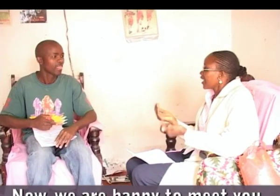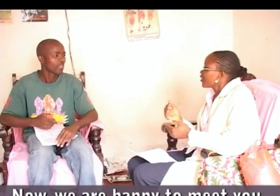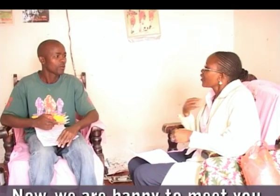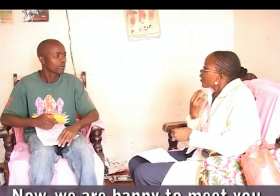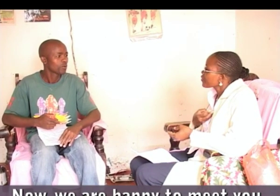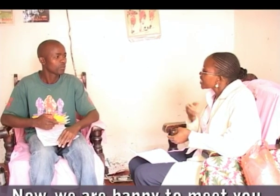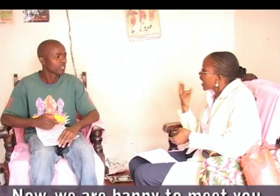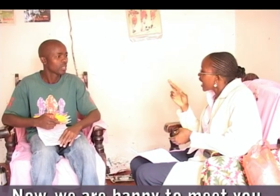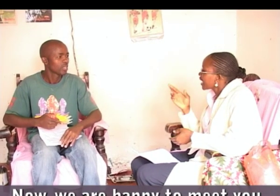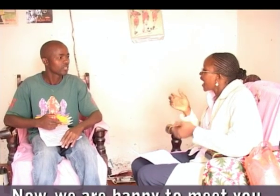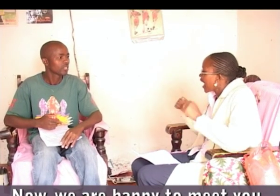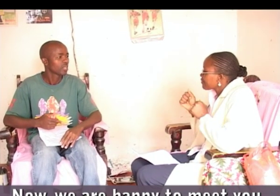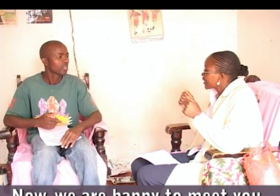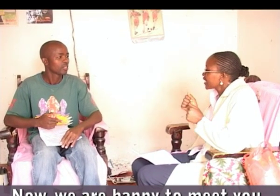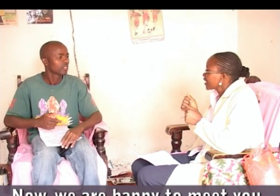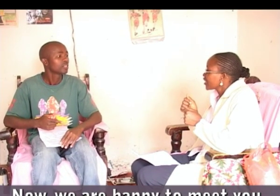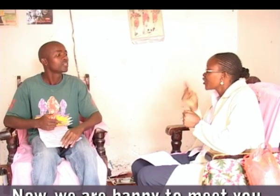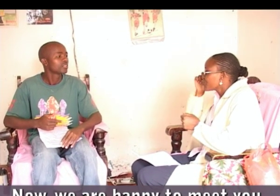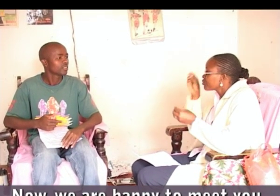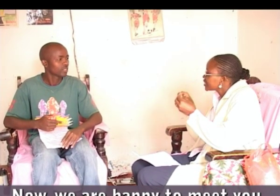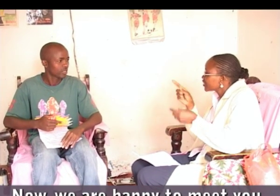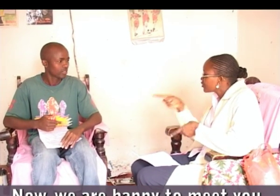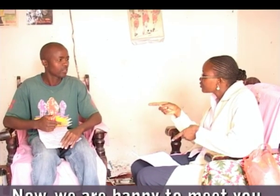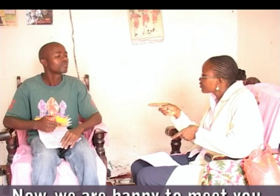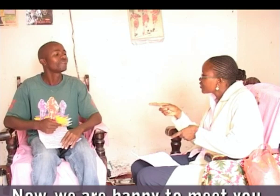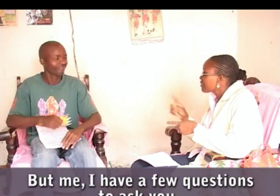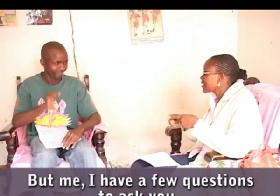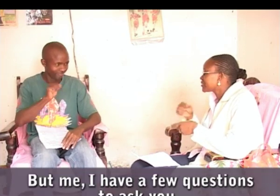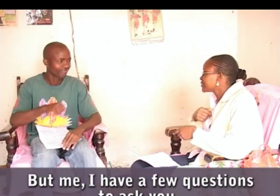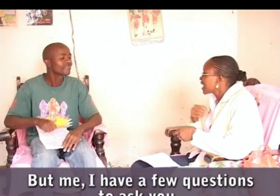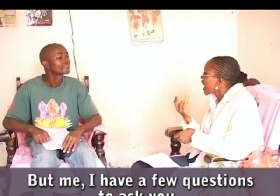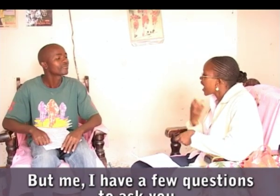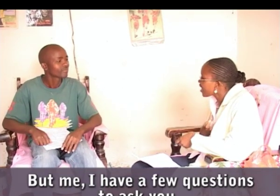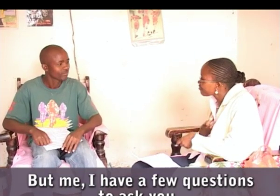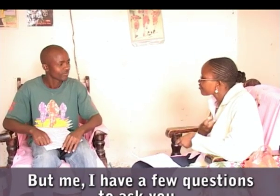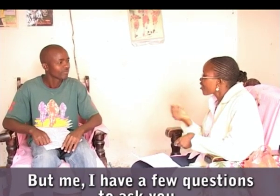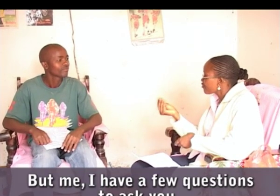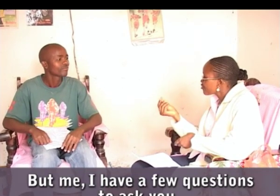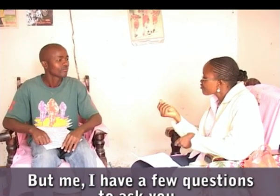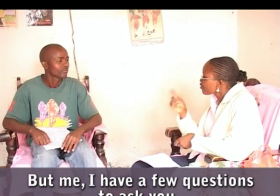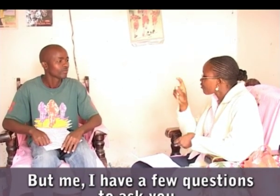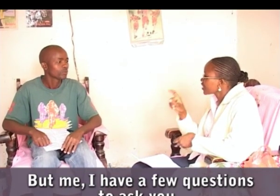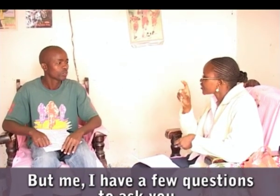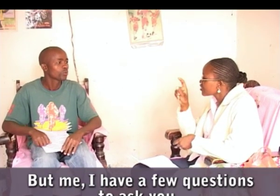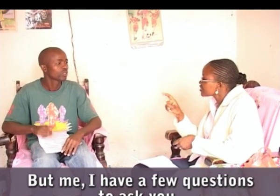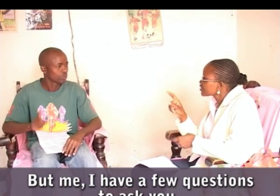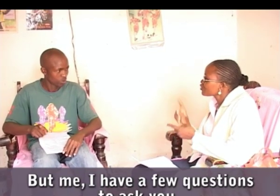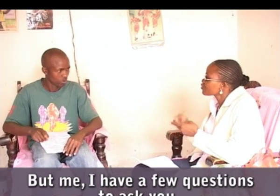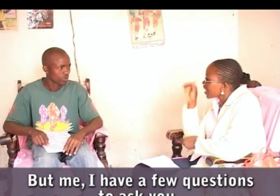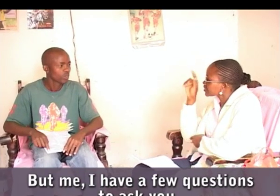Now, we are happy to meet you, but we have few questions to ask